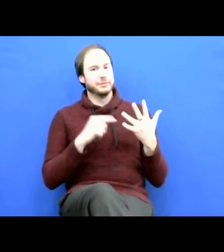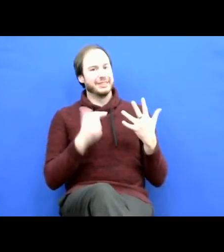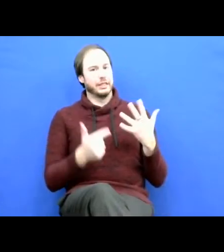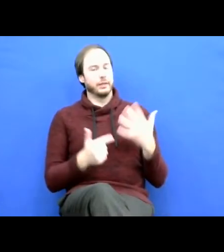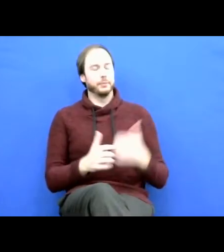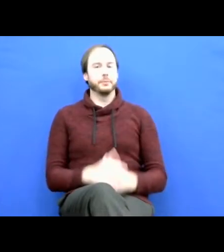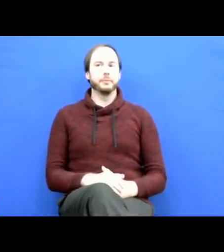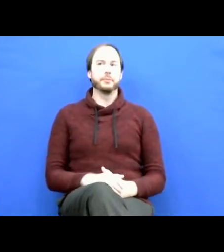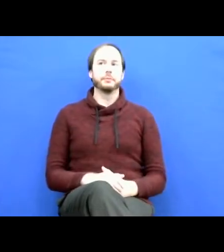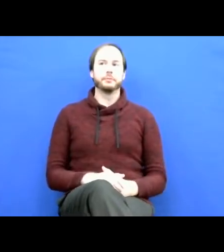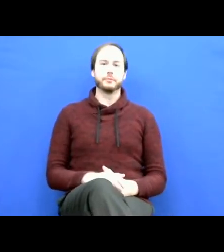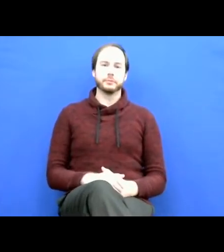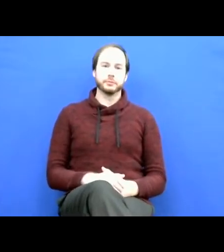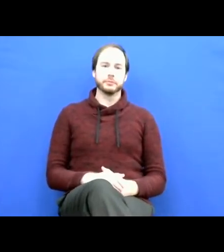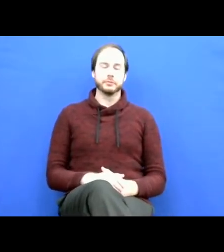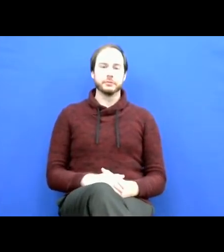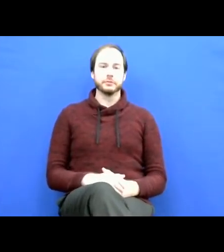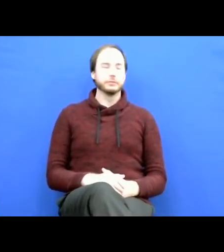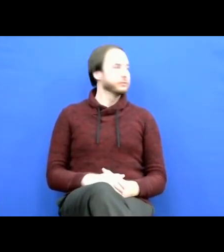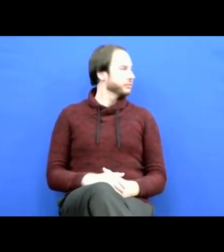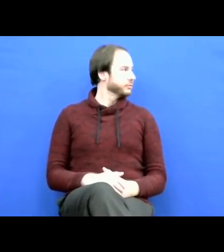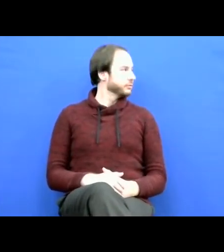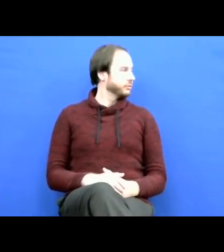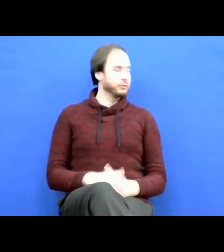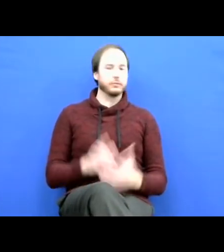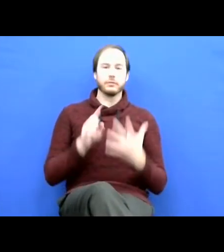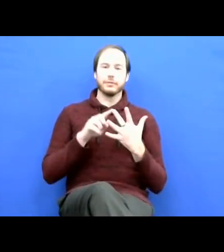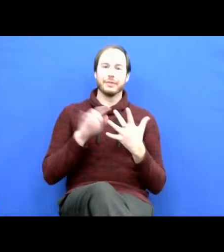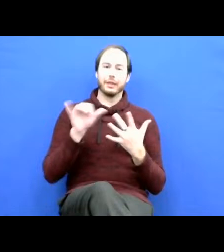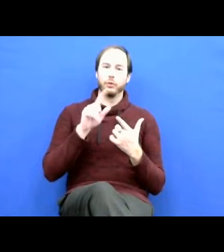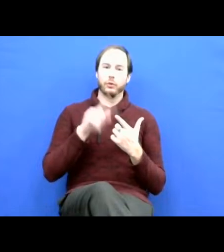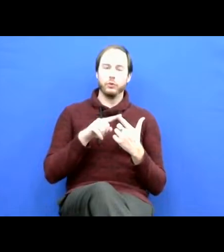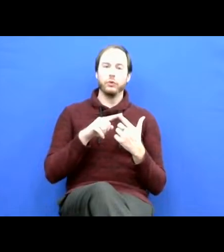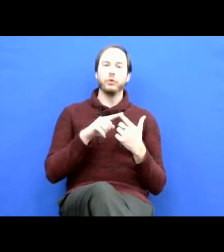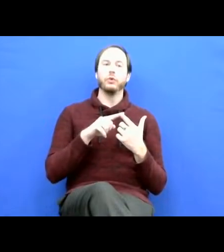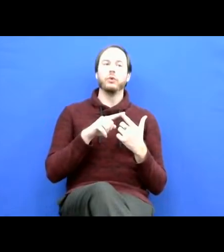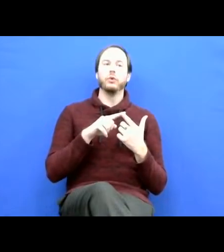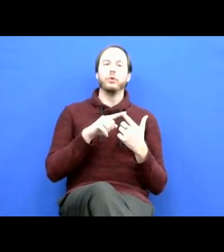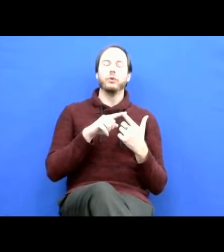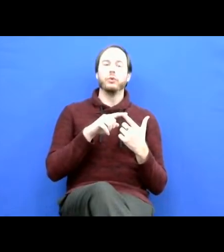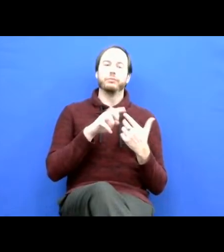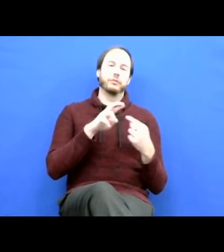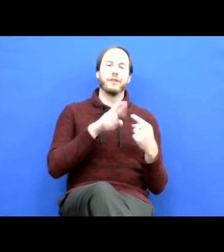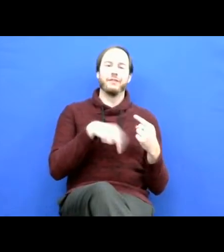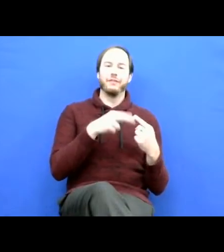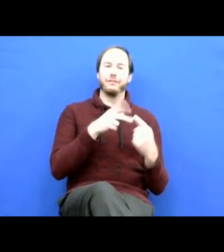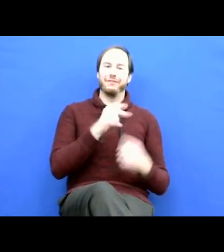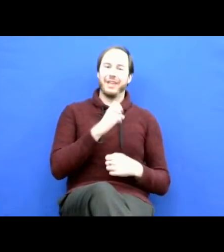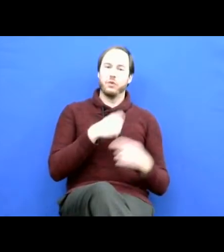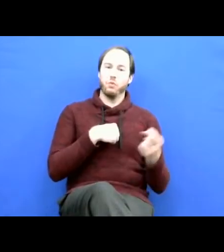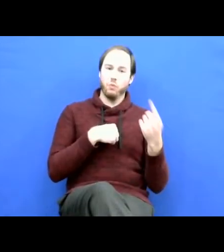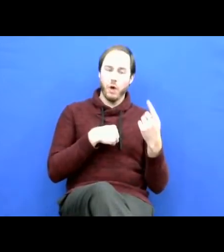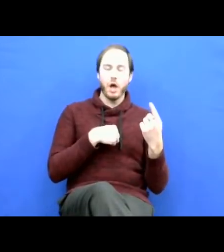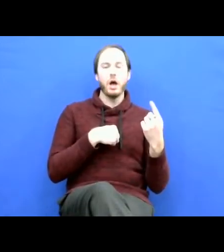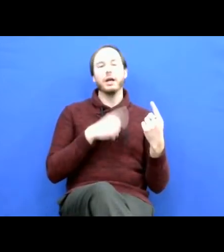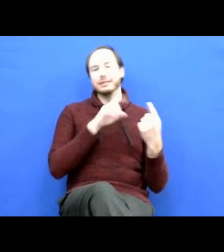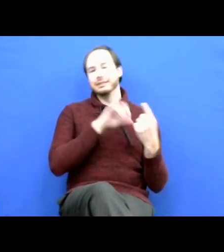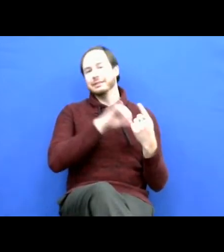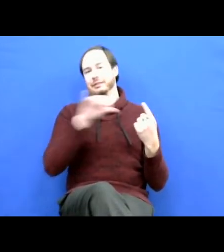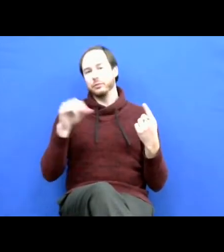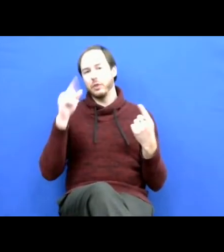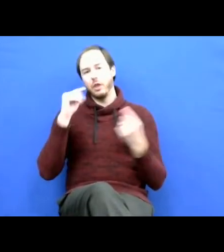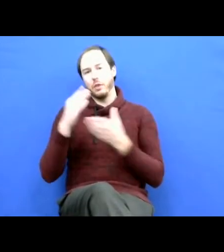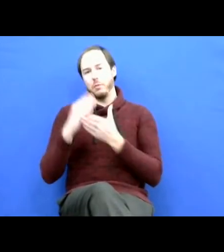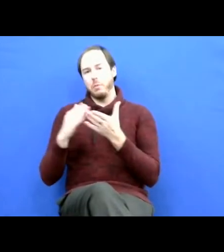So looks very similar to the phase 1 bid. The components are different. So I'll be getting that over to the